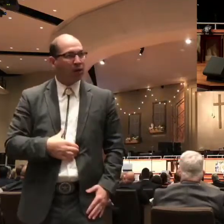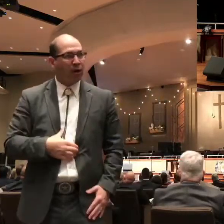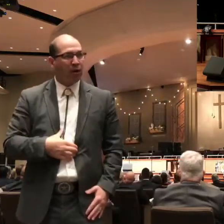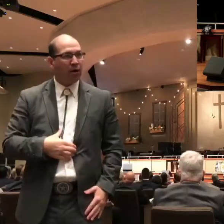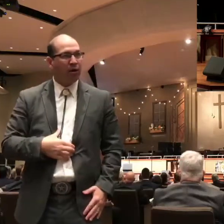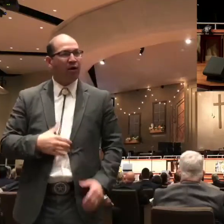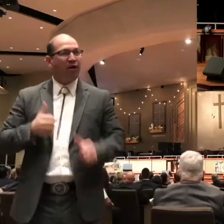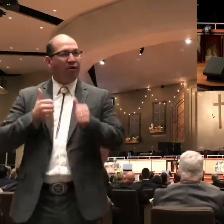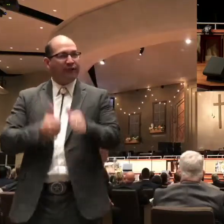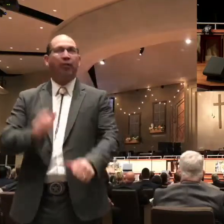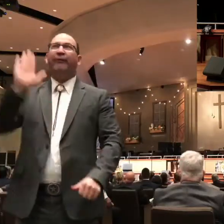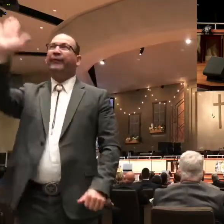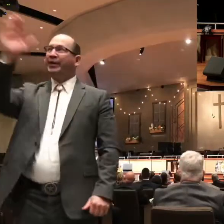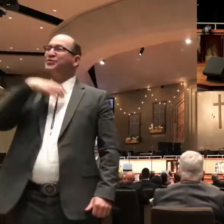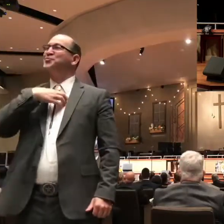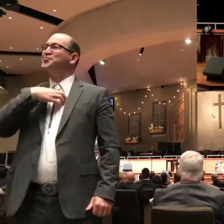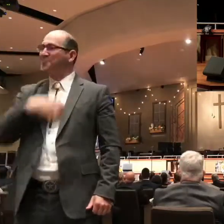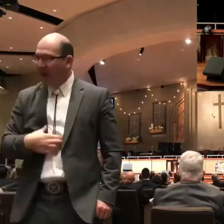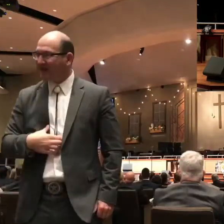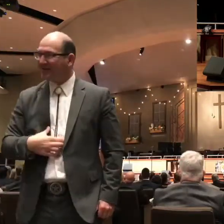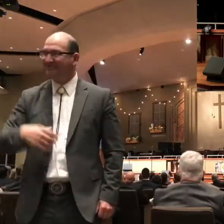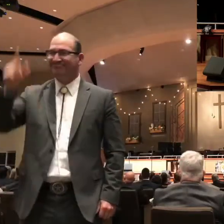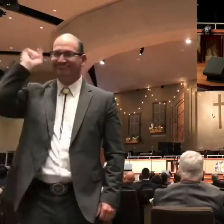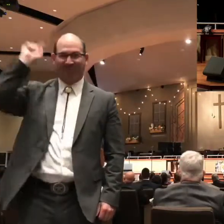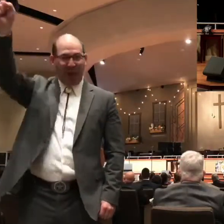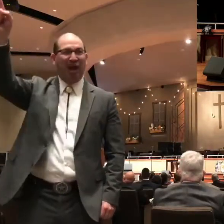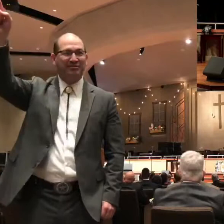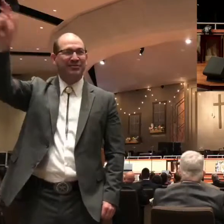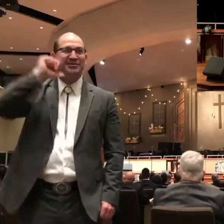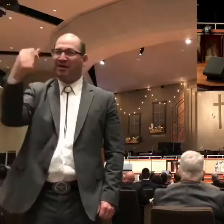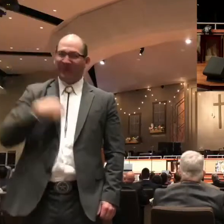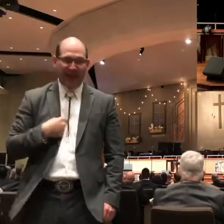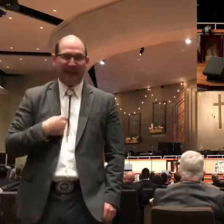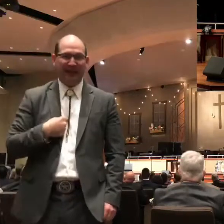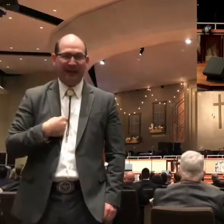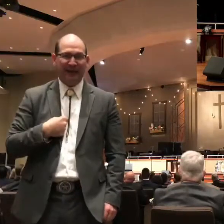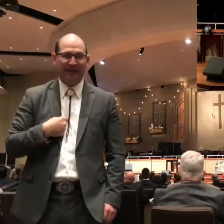in such a way that we would please and honor the Lord Jesus Christ.